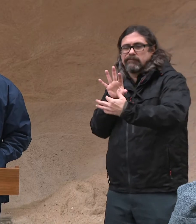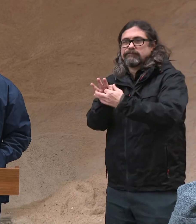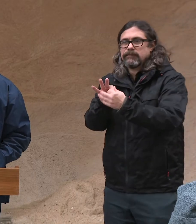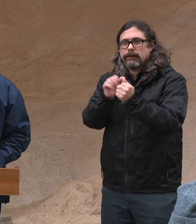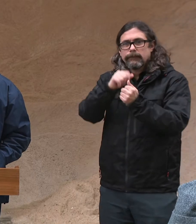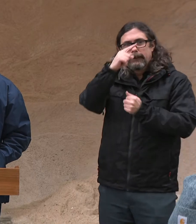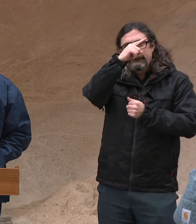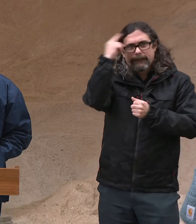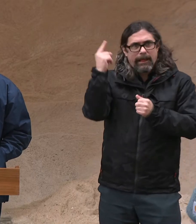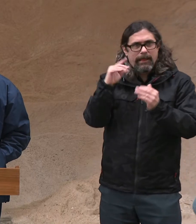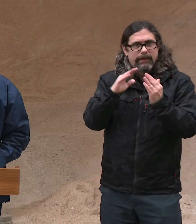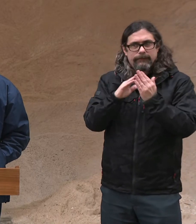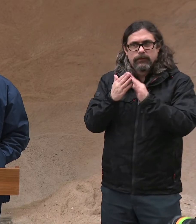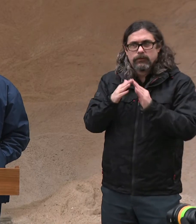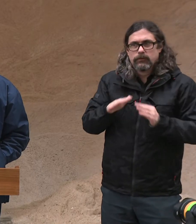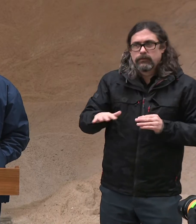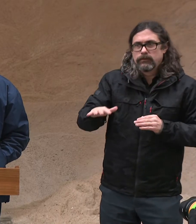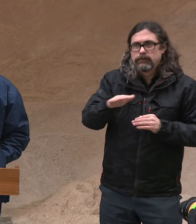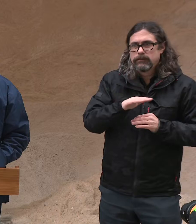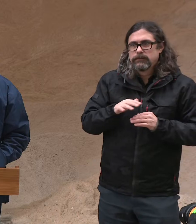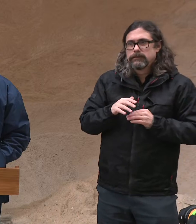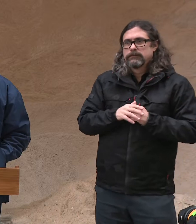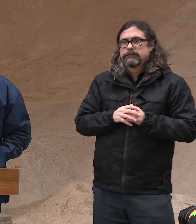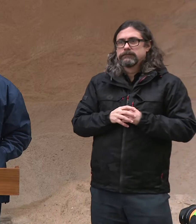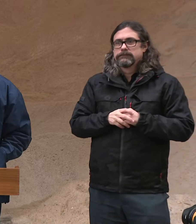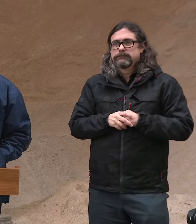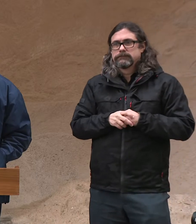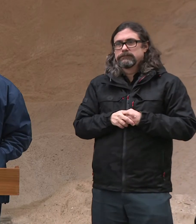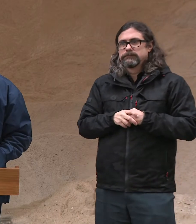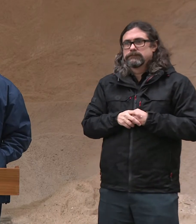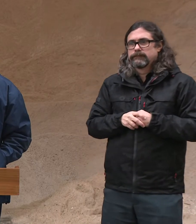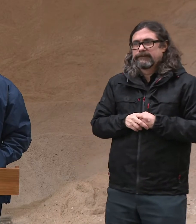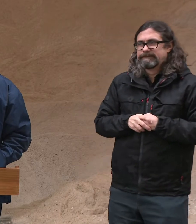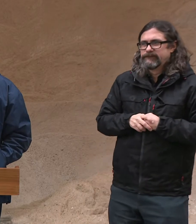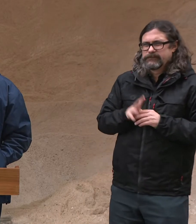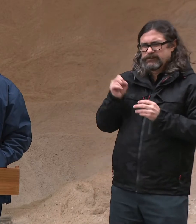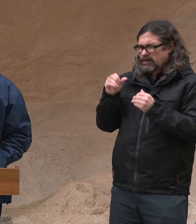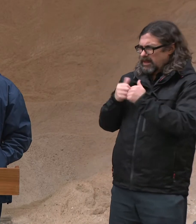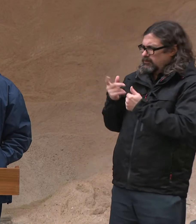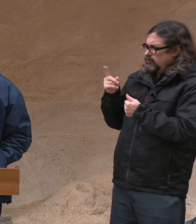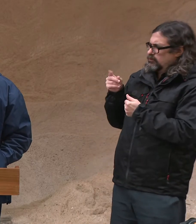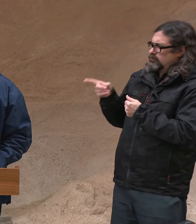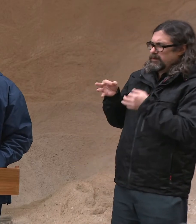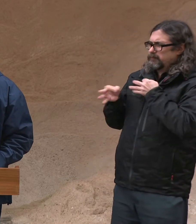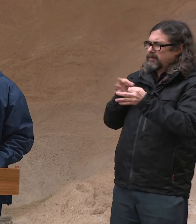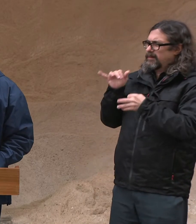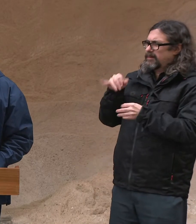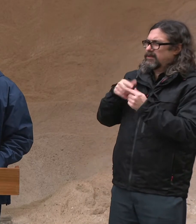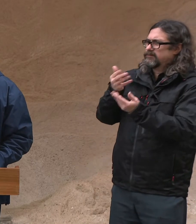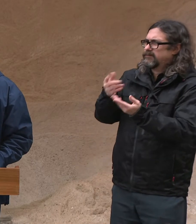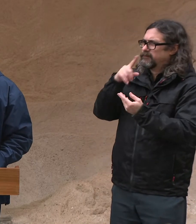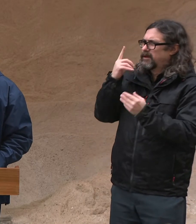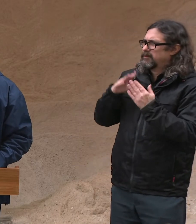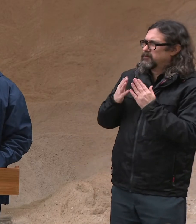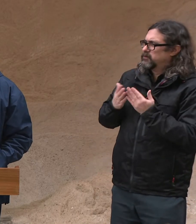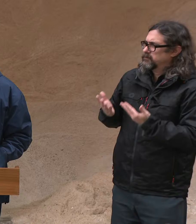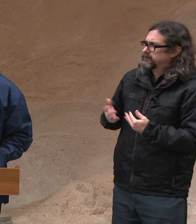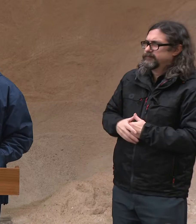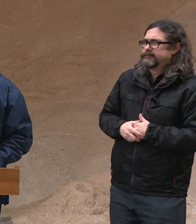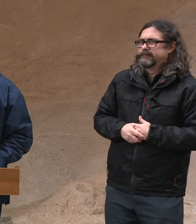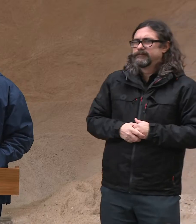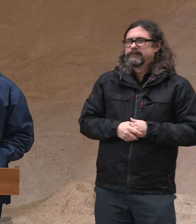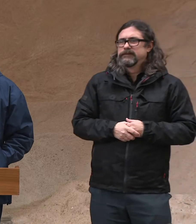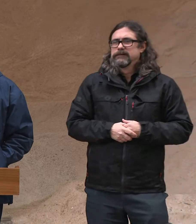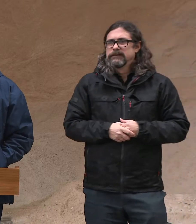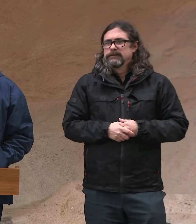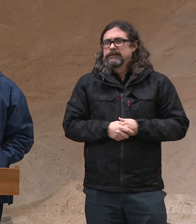they don't like this. I'm gonna go one step further because you've always fairly covered stories. Set up a sit down where you and I